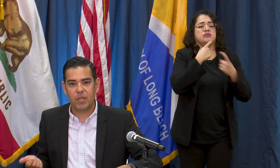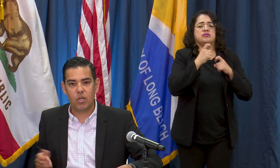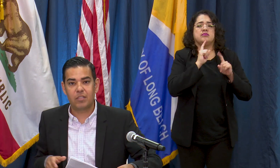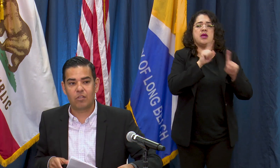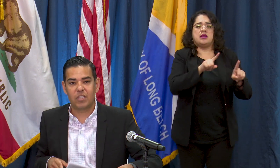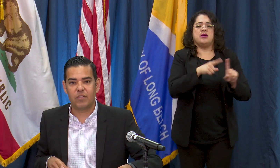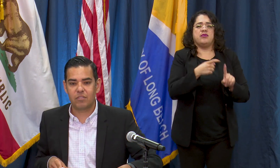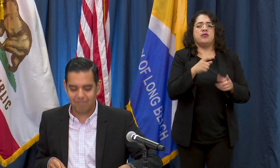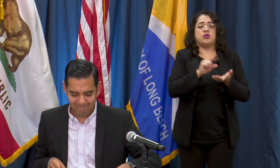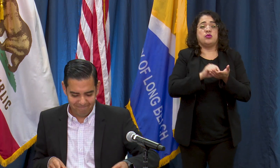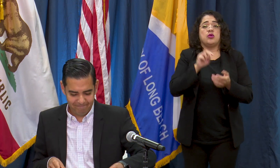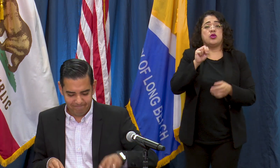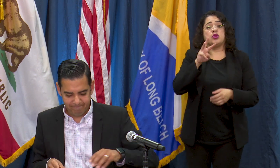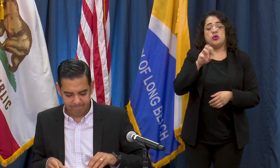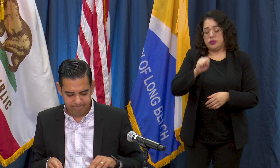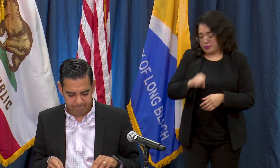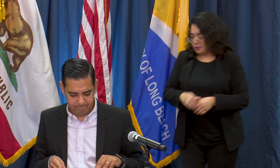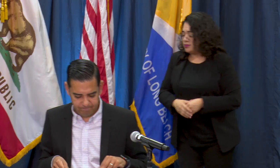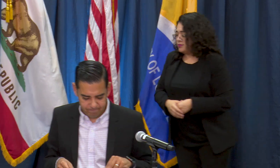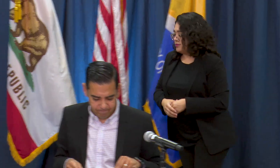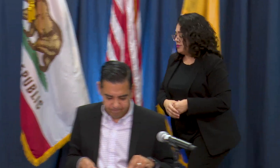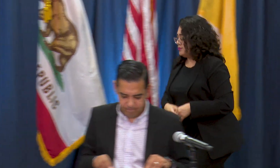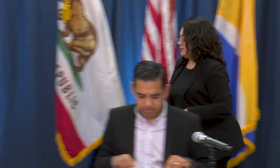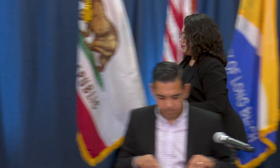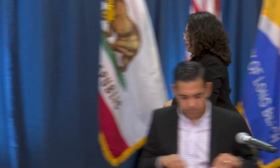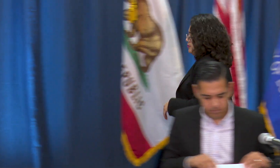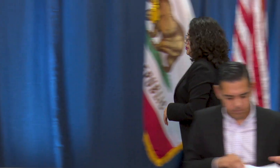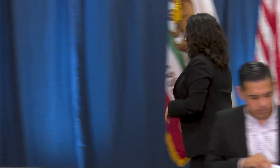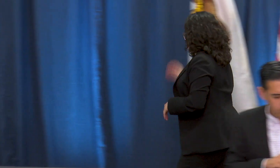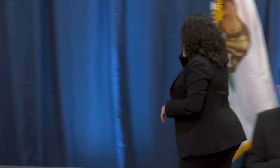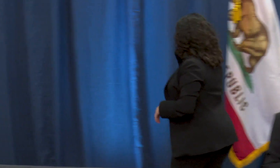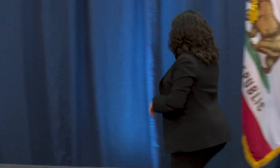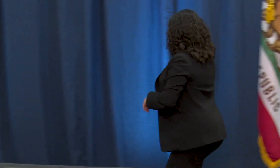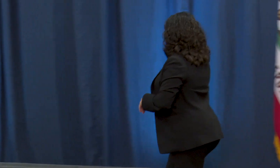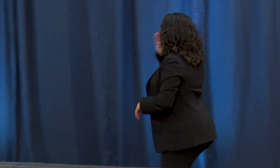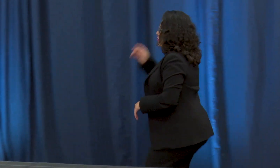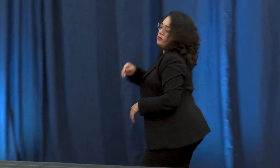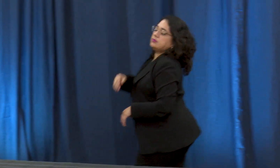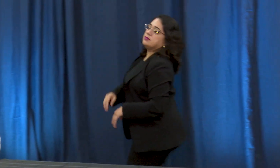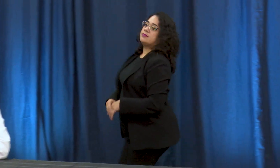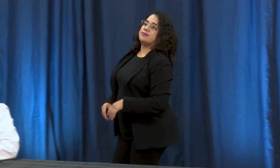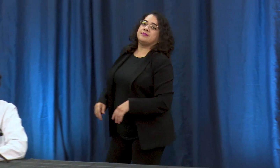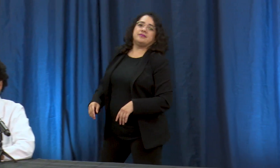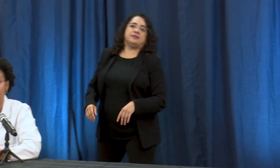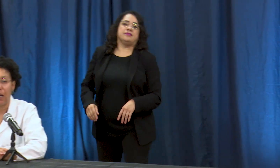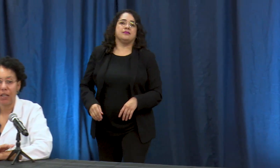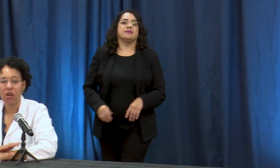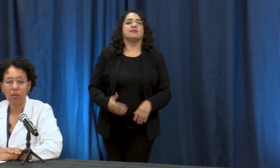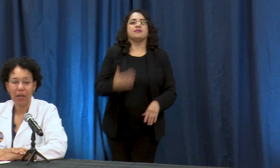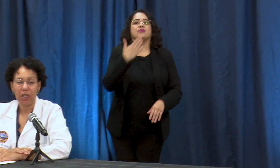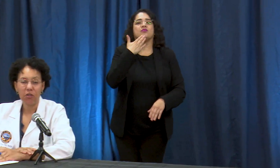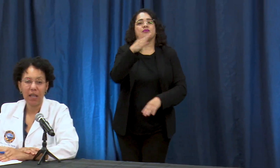And so let me go to Dr. Davis. Thank you, Mayor. Good afternoon. First, I'm going to talk about underlying